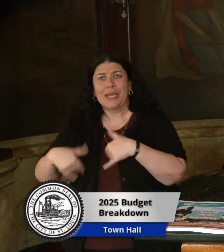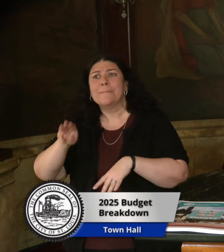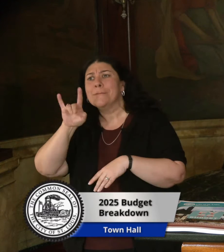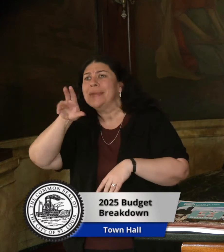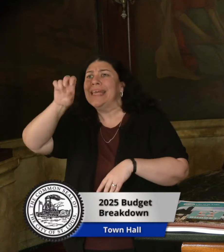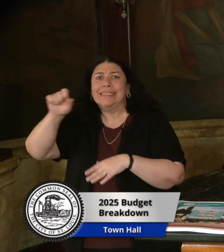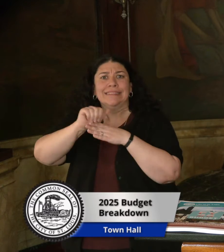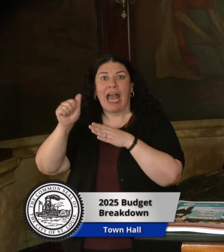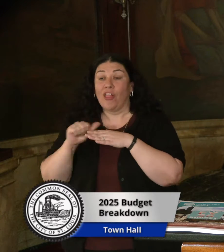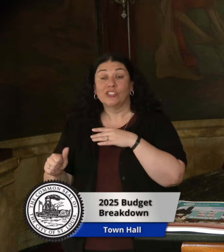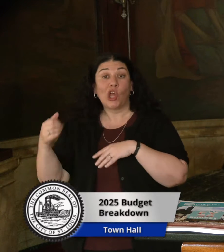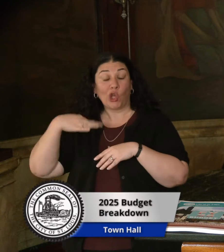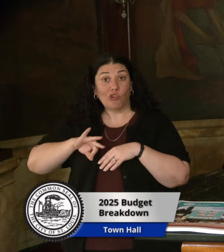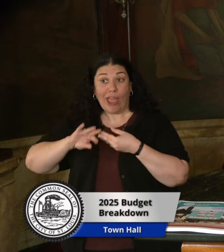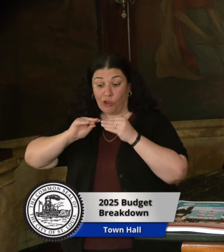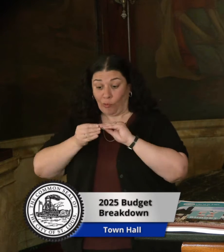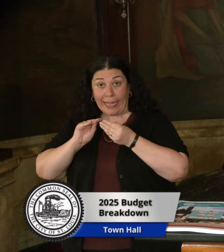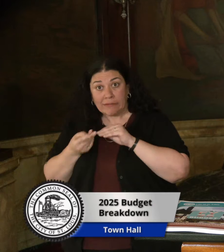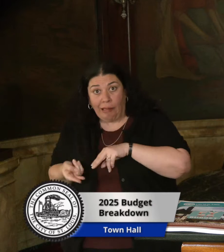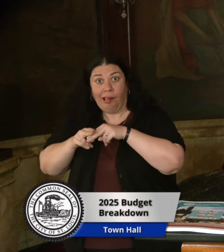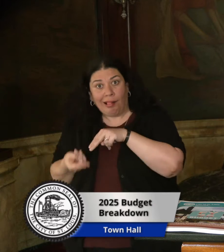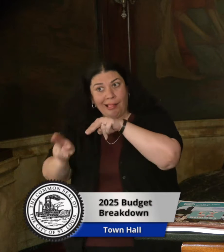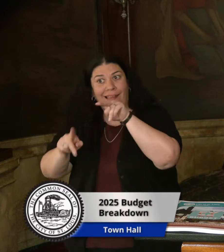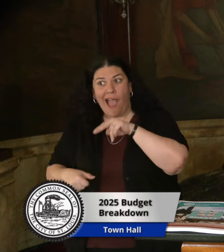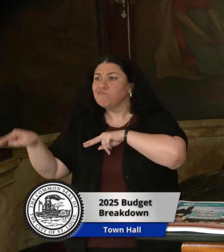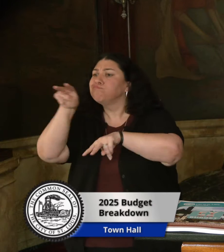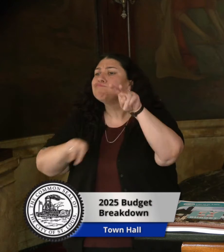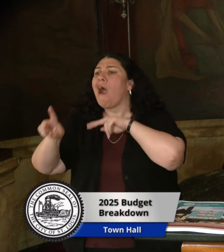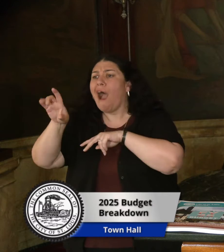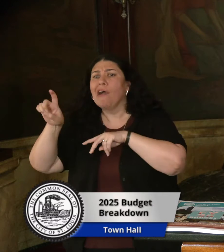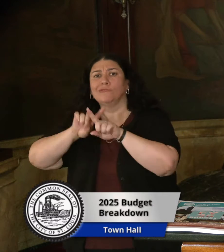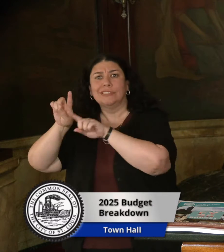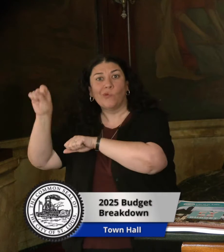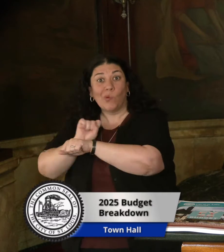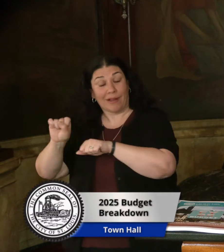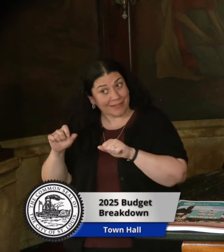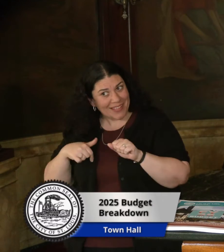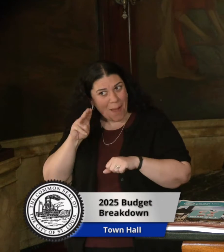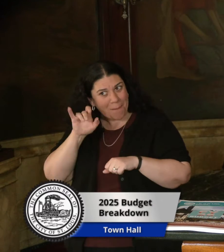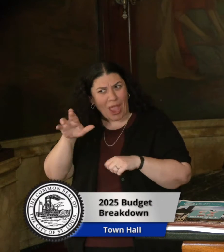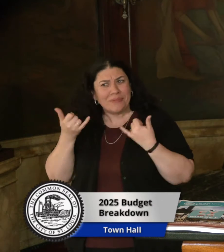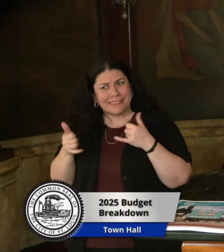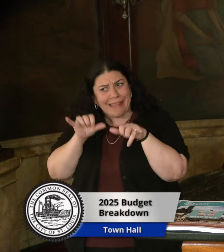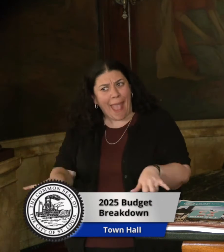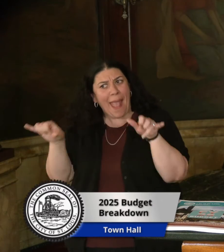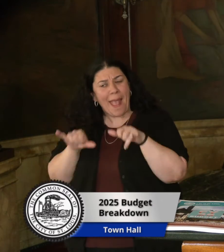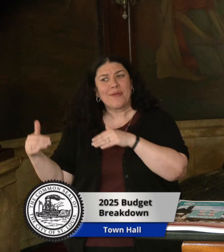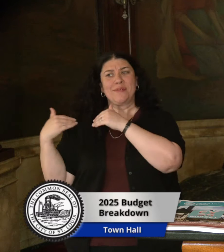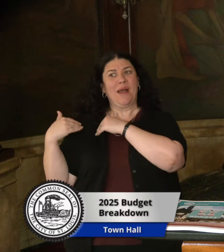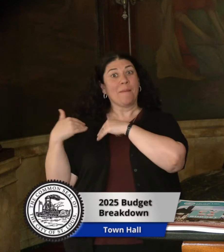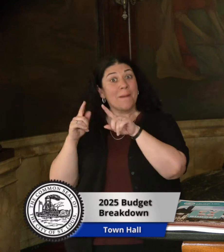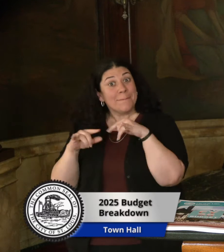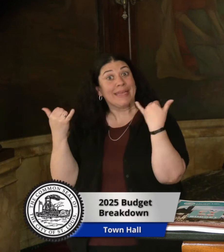increased credit ratings, and oversaw hundreds of workers. As mayor, I still do these same things, but